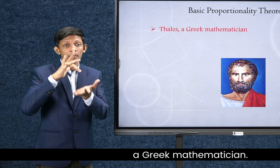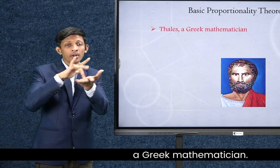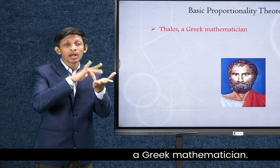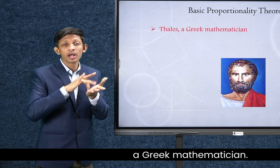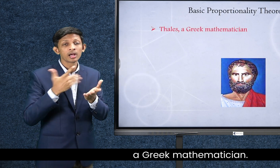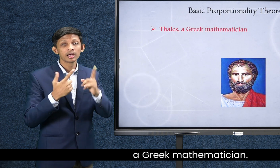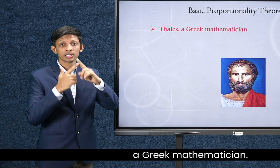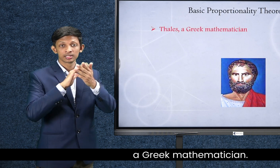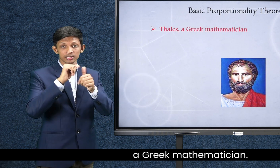Greek mathematician.